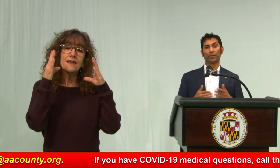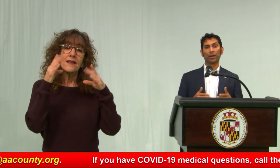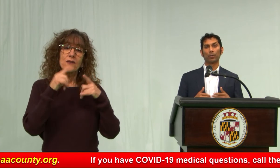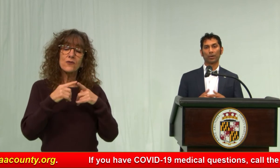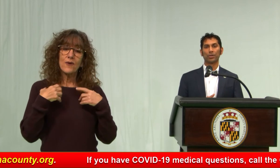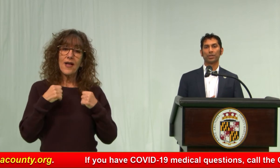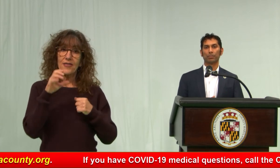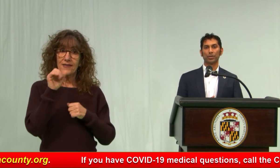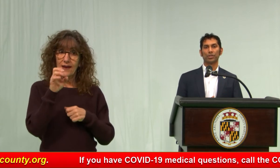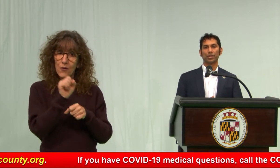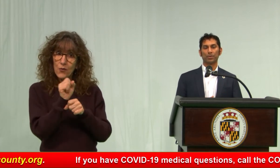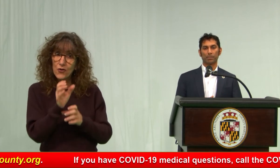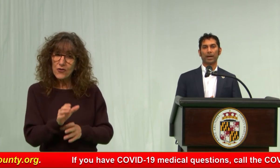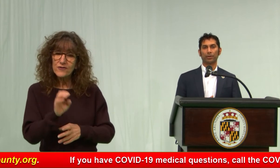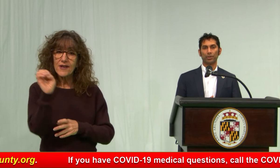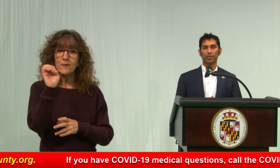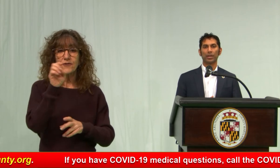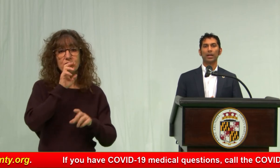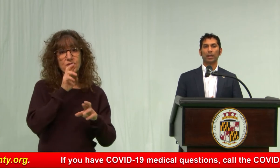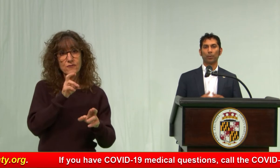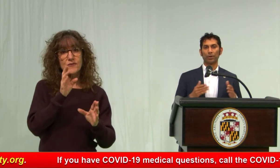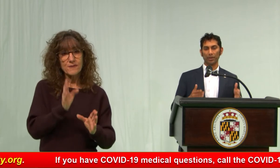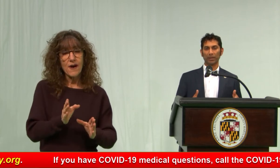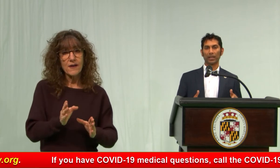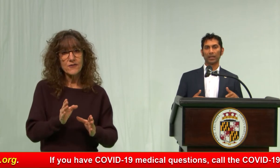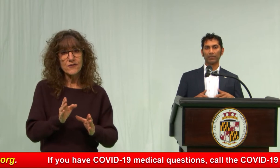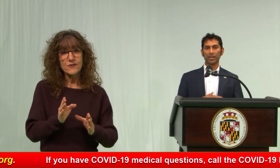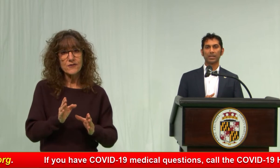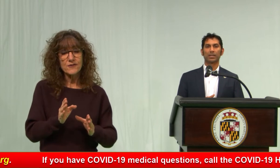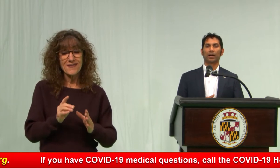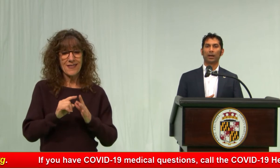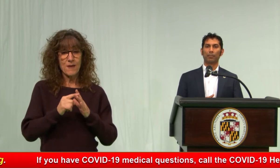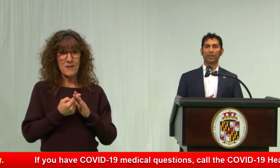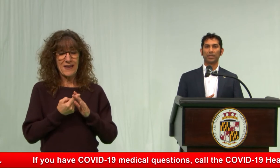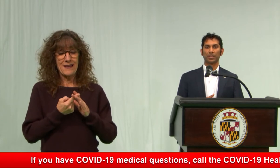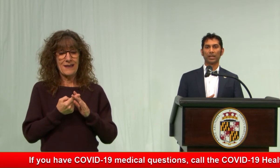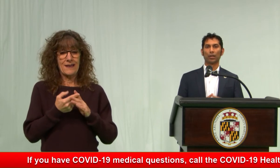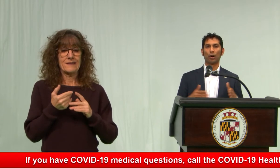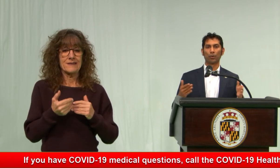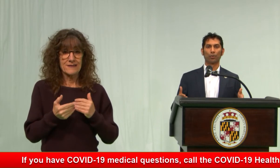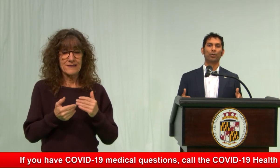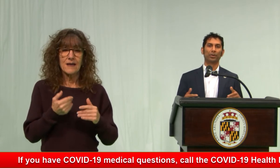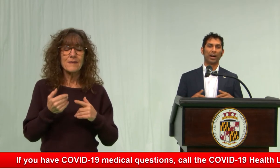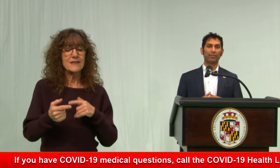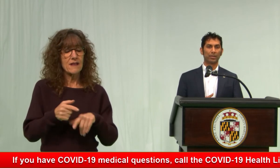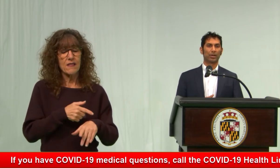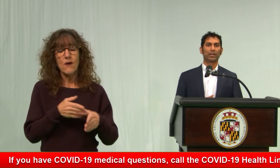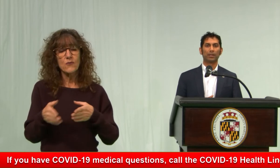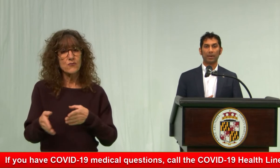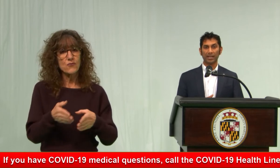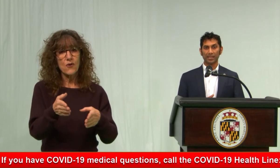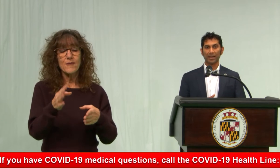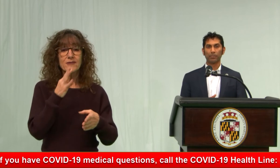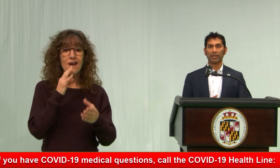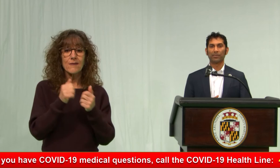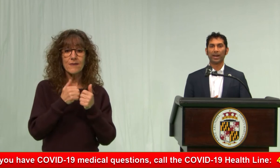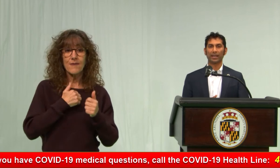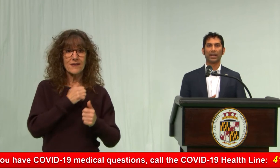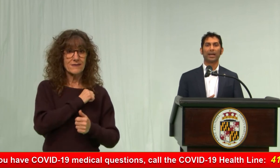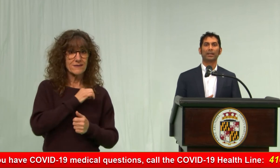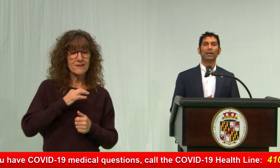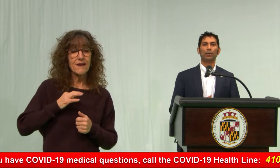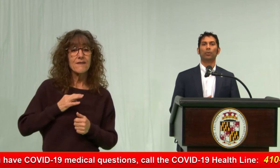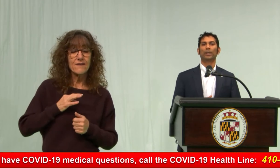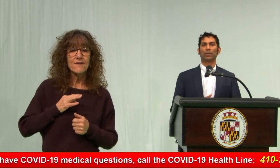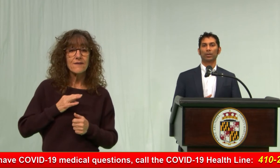to our healthcare workers and emergency responders. We're in the beginning of this, but this is a long road. I've been talking to my staff about the